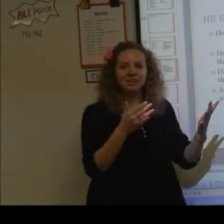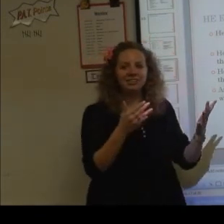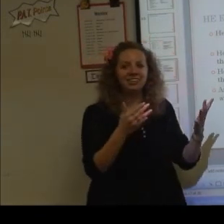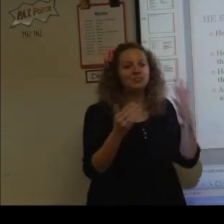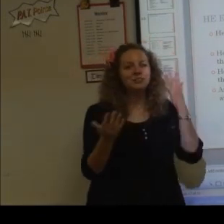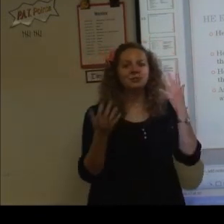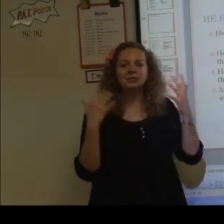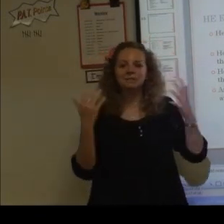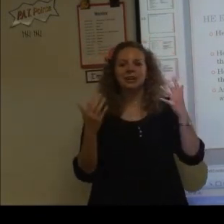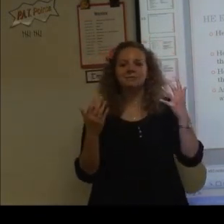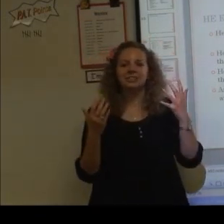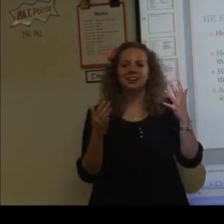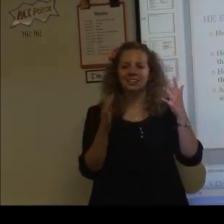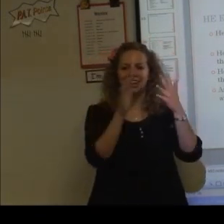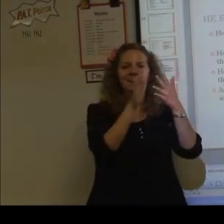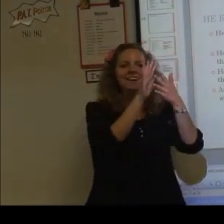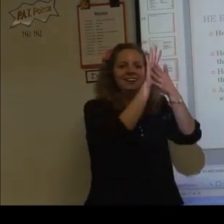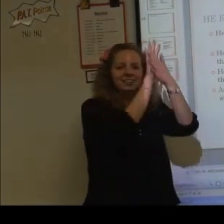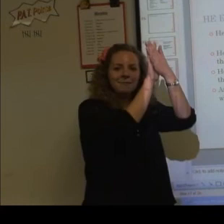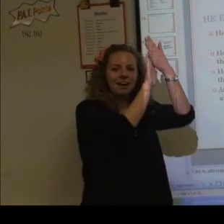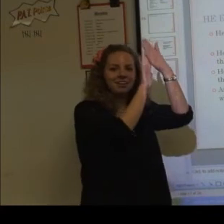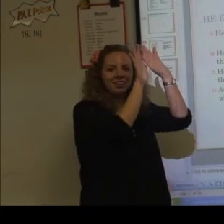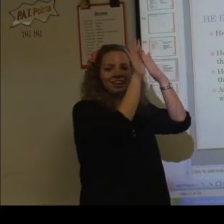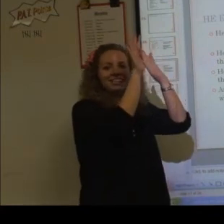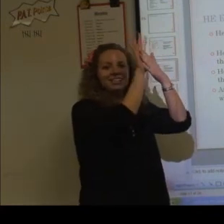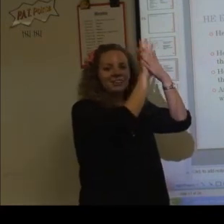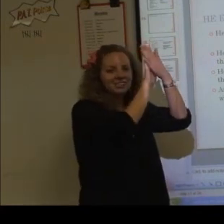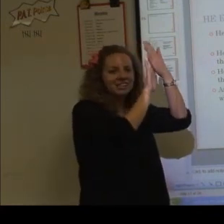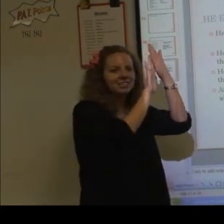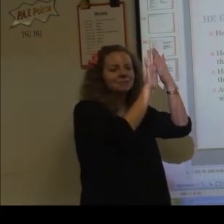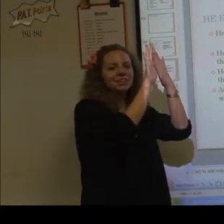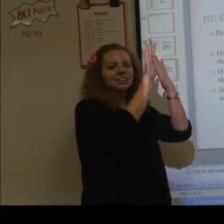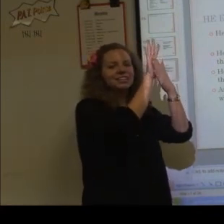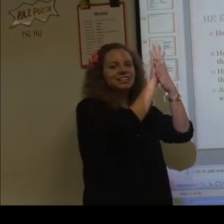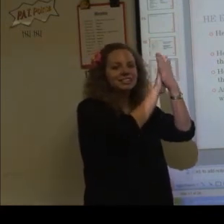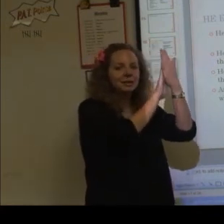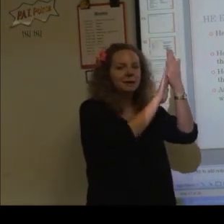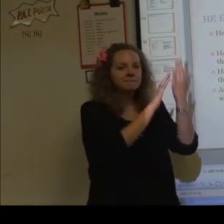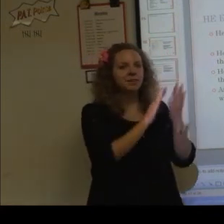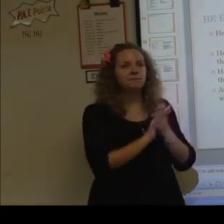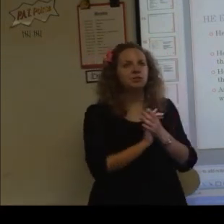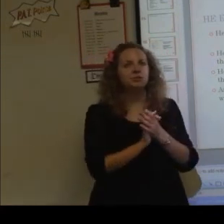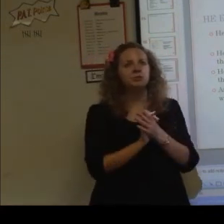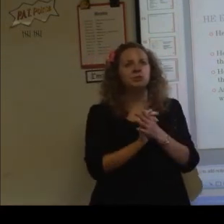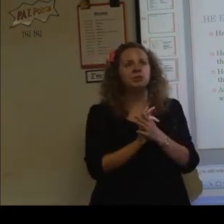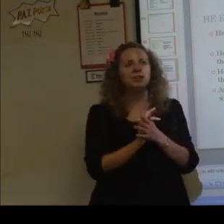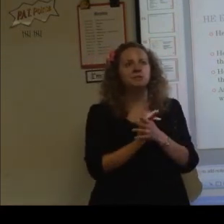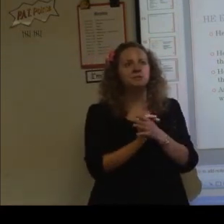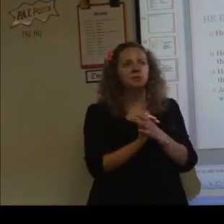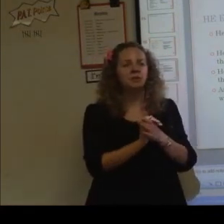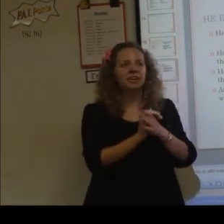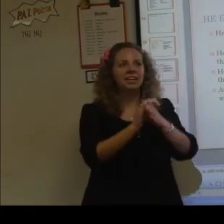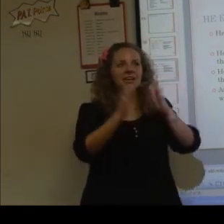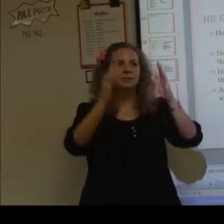else sign that one, so sometimes then I'll think about it and I'll like see her sign something like this. She was doing one, and it